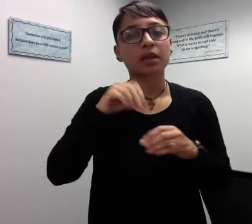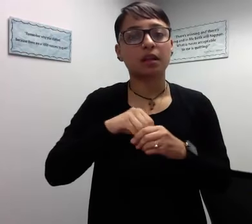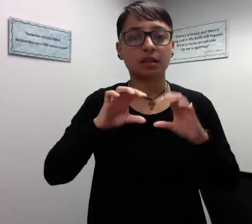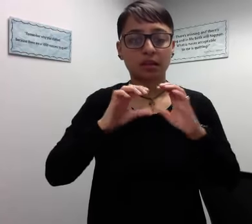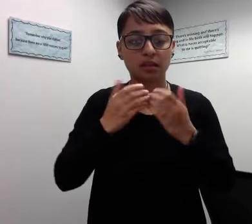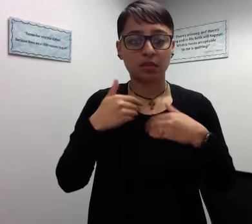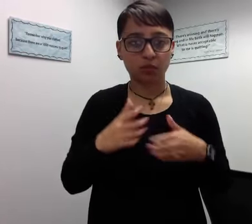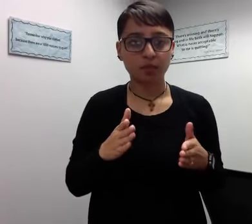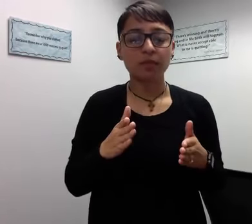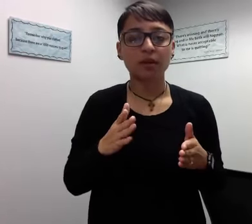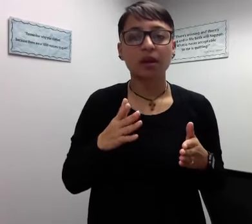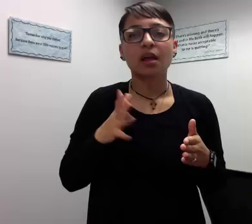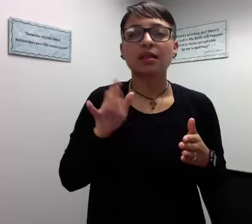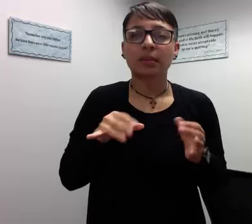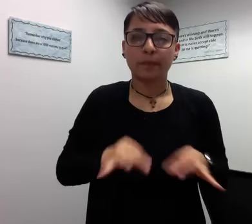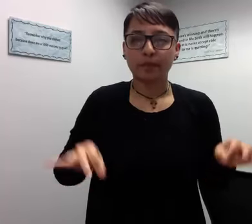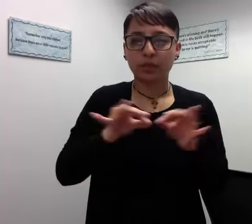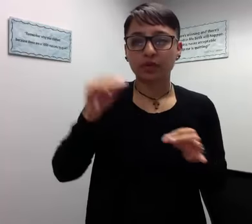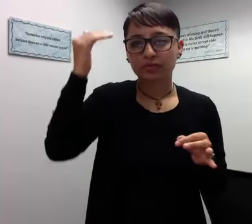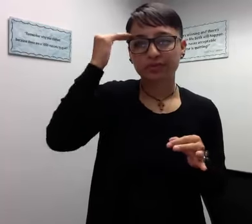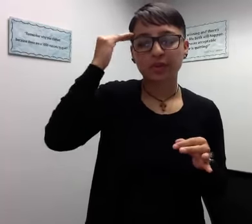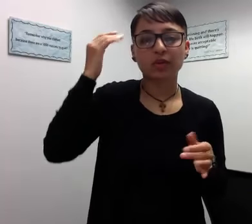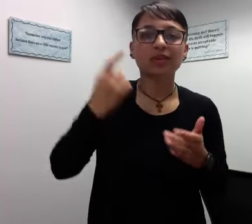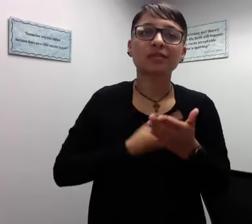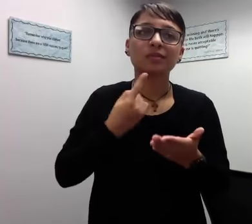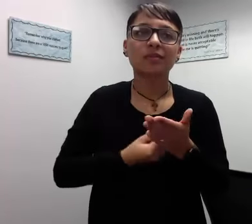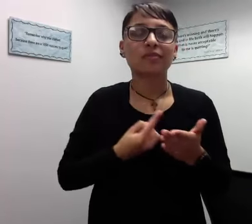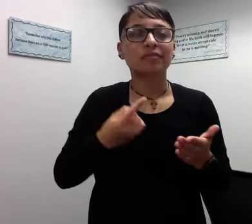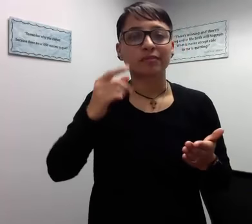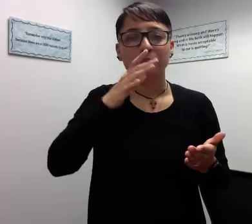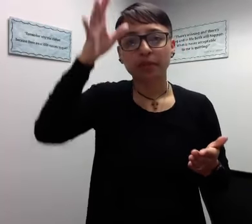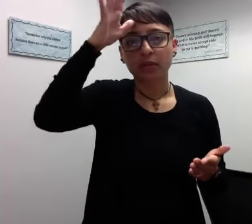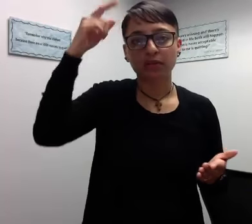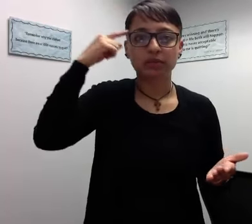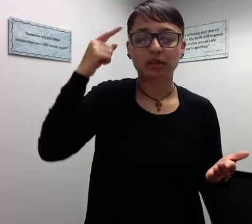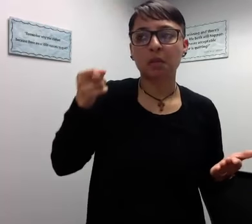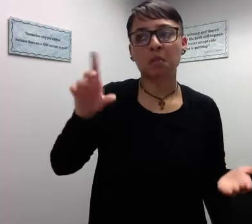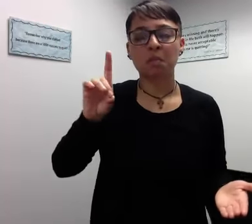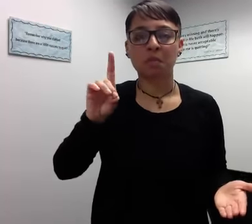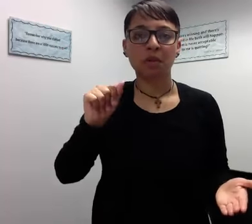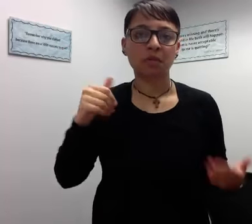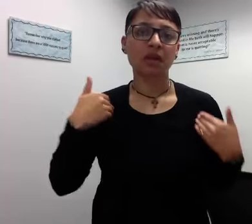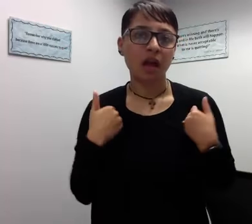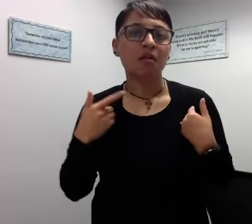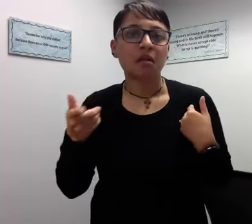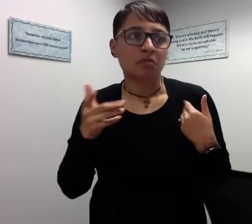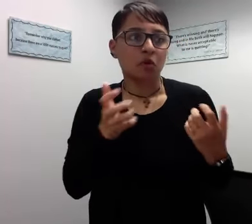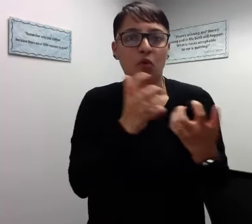because sometimes parents think that just having a disability qualifies for an IEP. But you also need